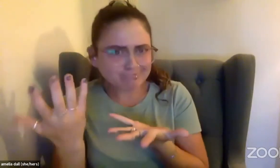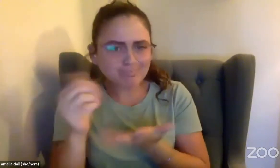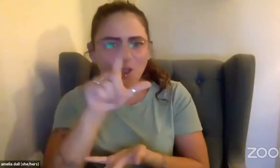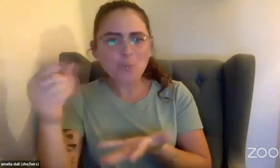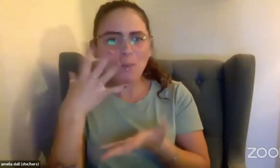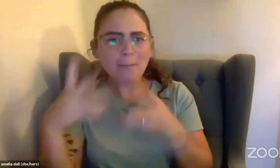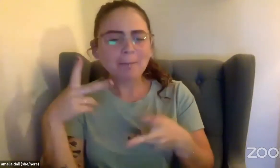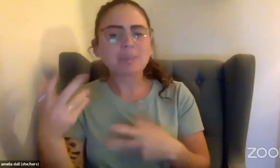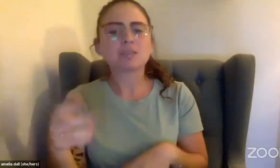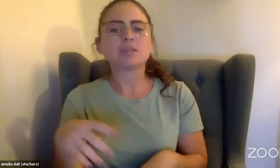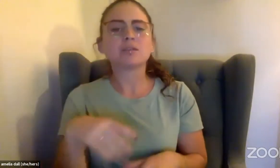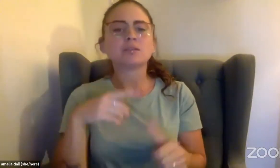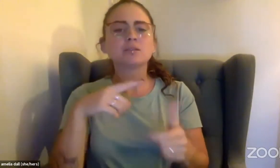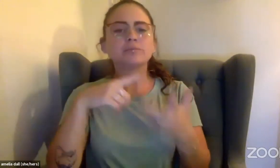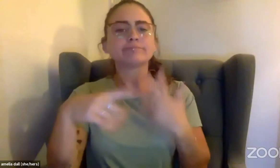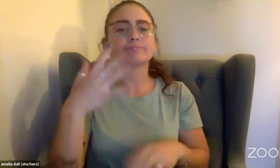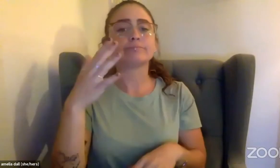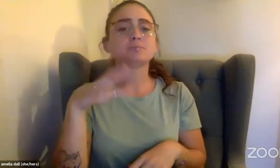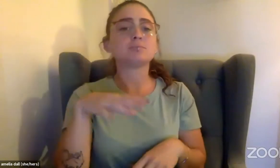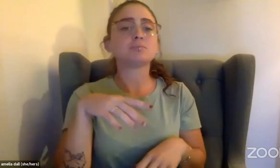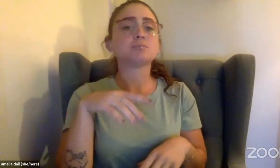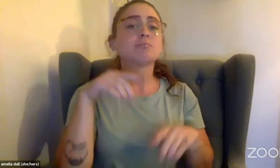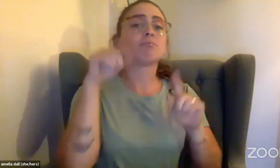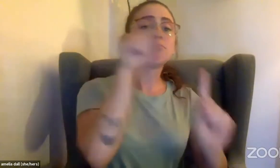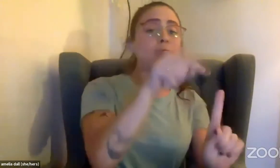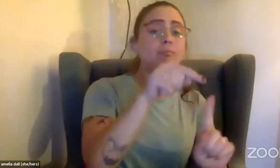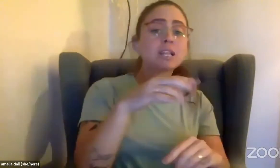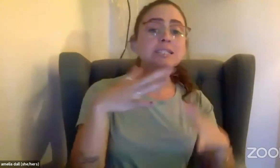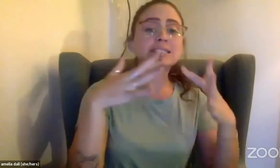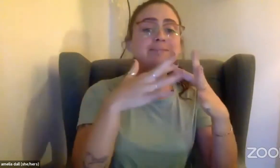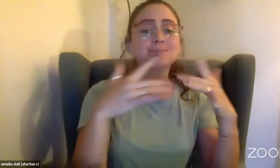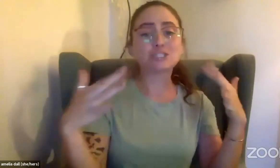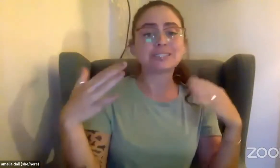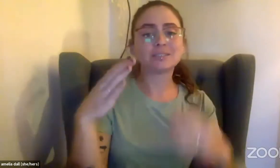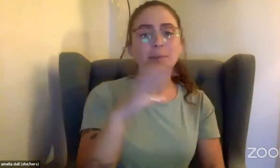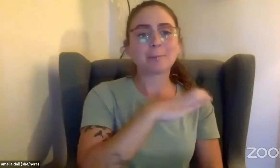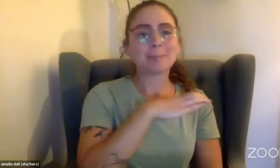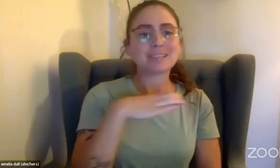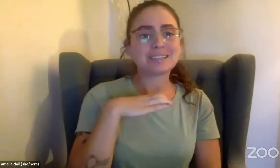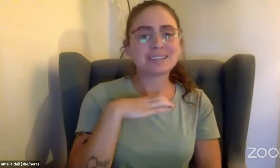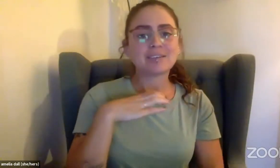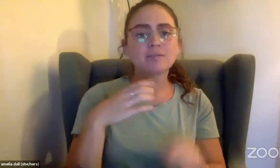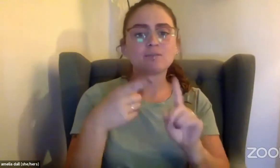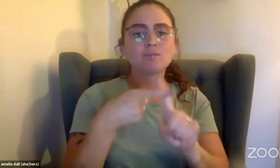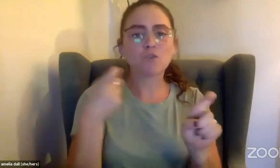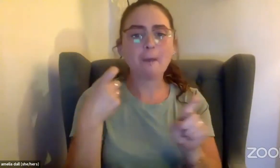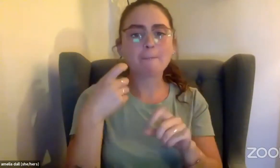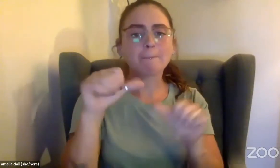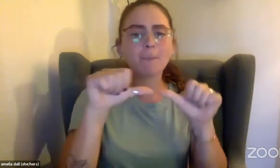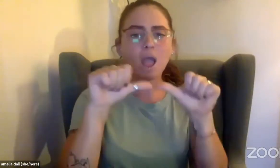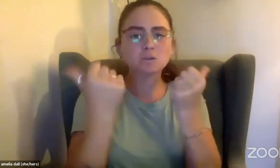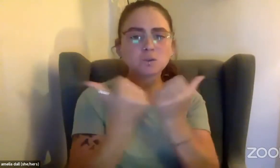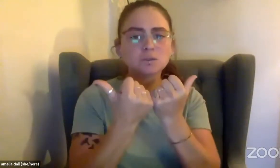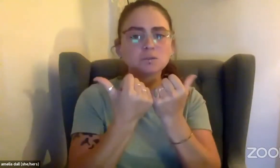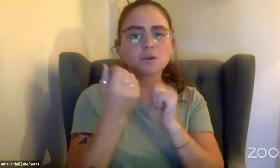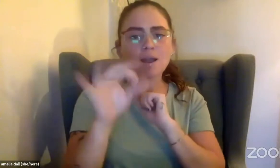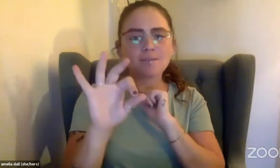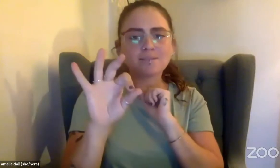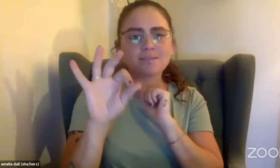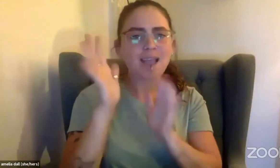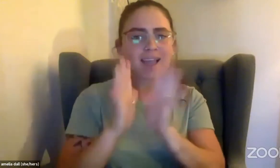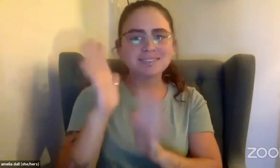The Diversity Committee from Association of Ancient Historians have two people of a different race on the